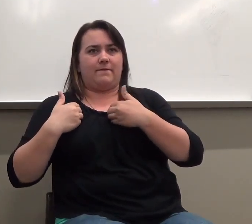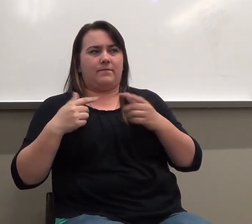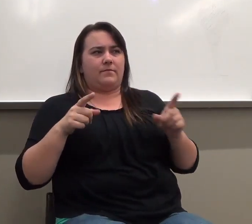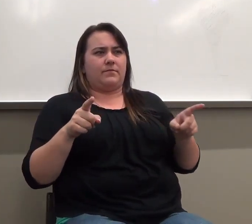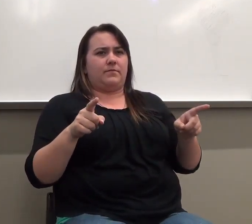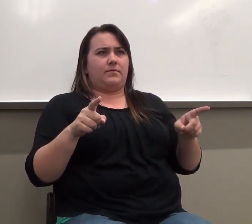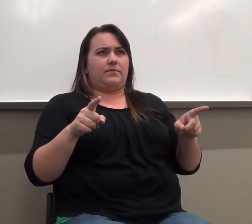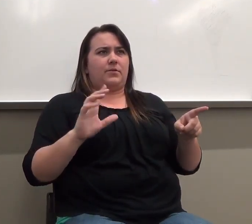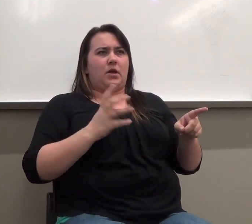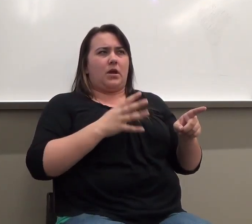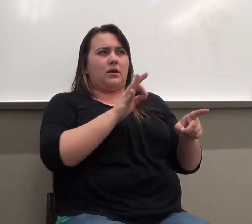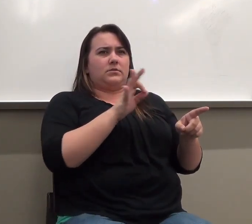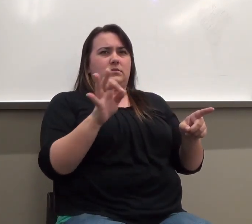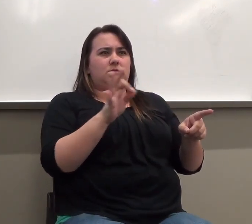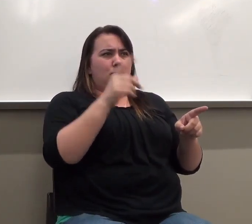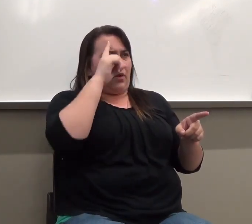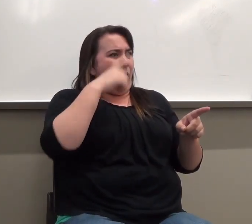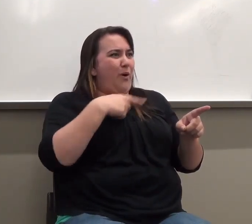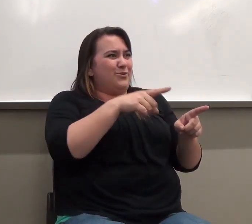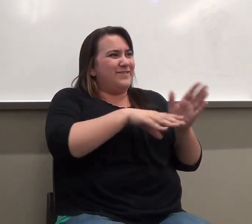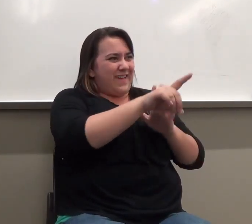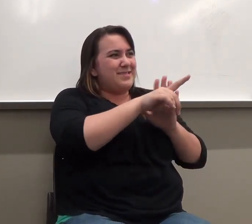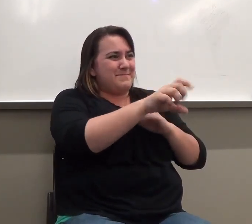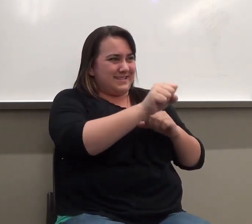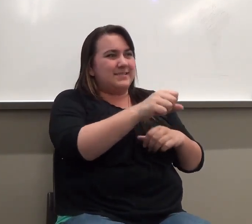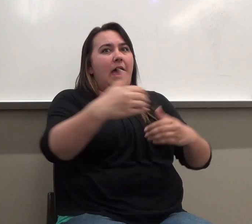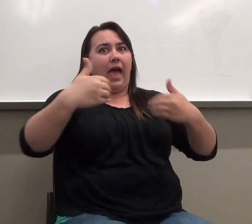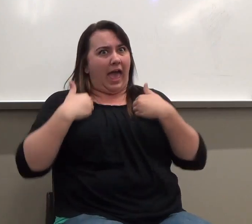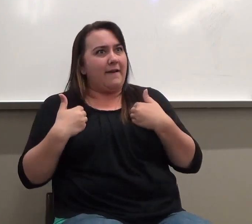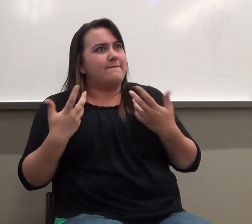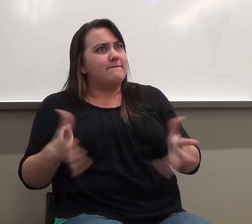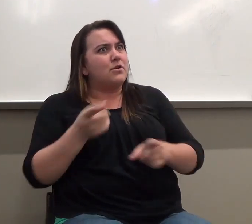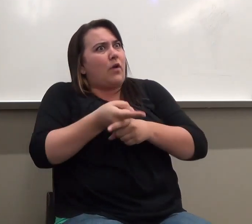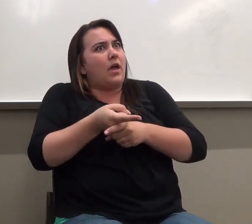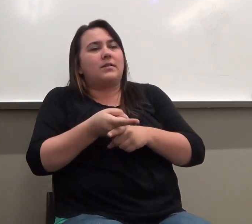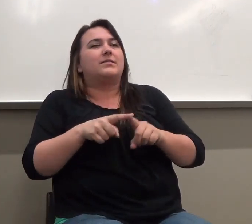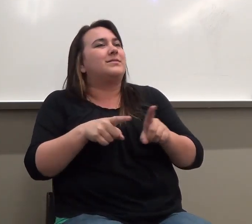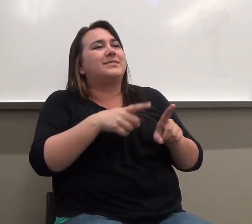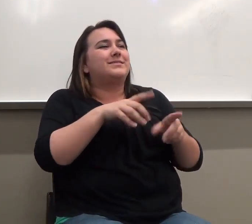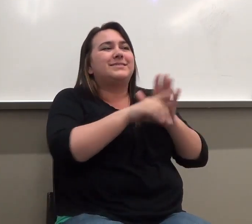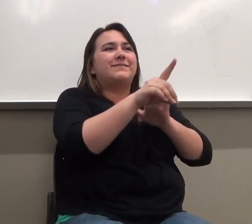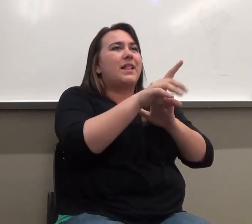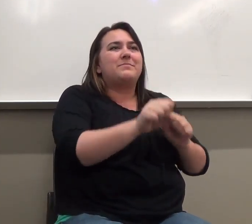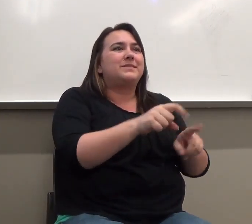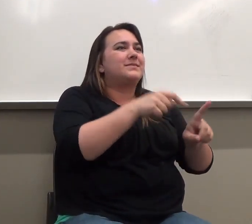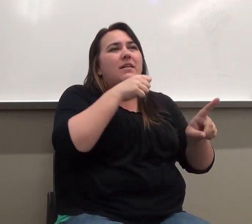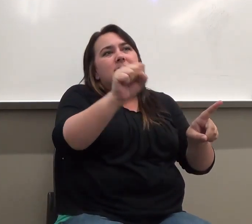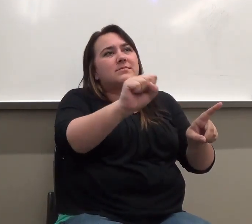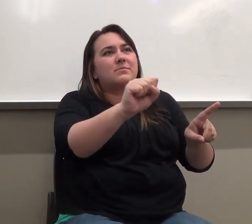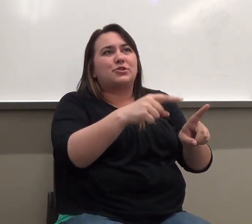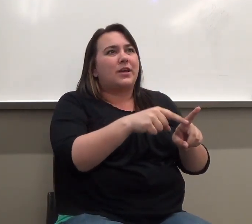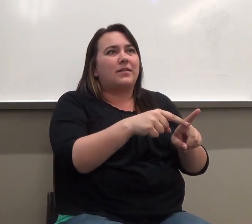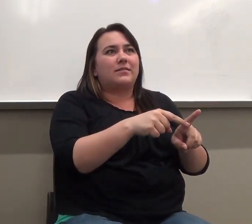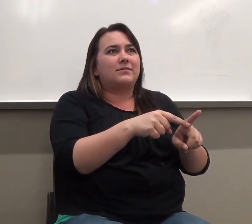proofreading. What happens is we see, just like we saw she don't or she doesn't, we see developments